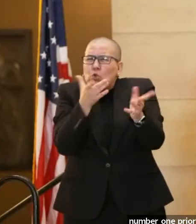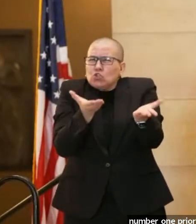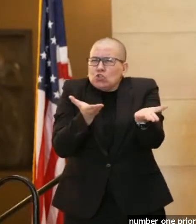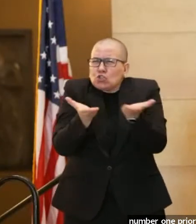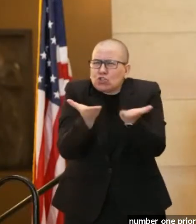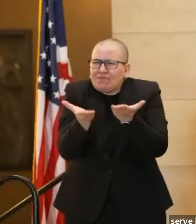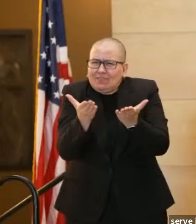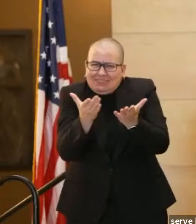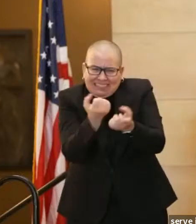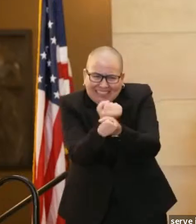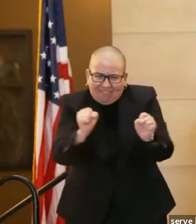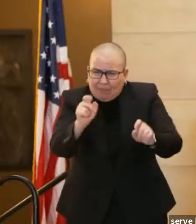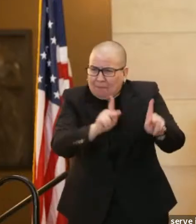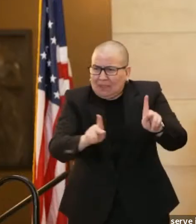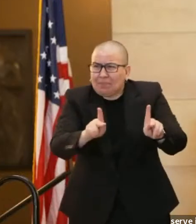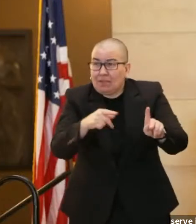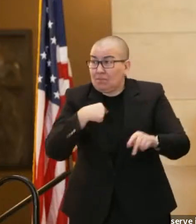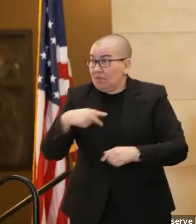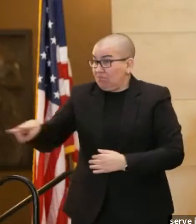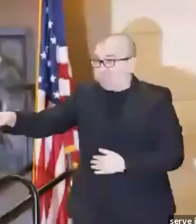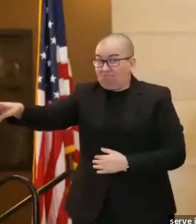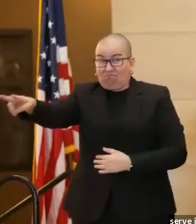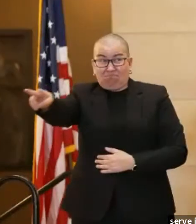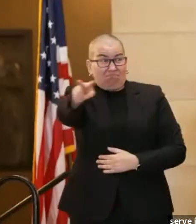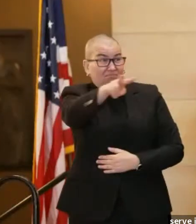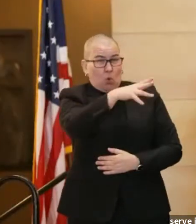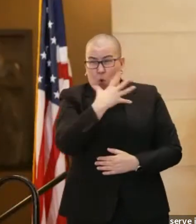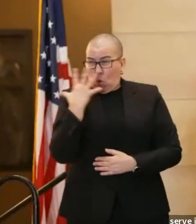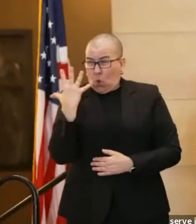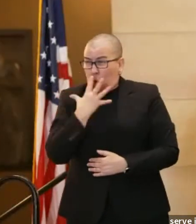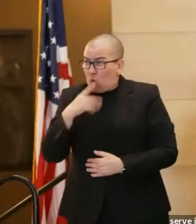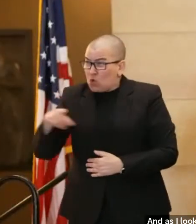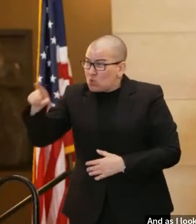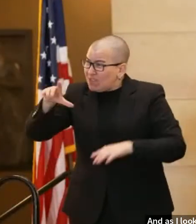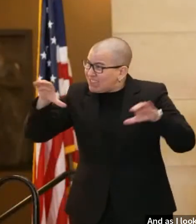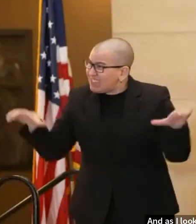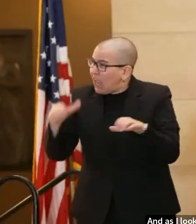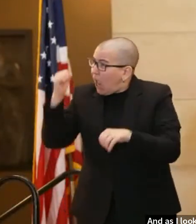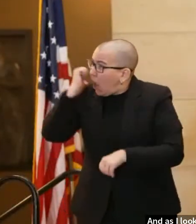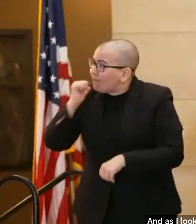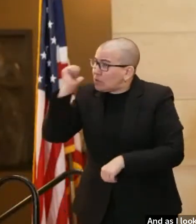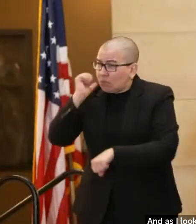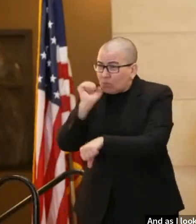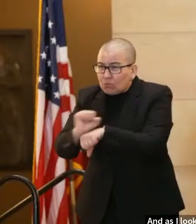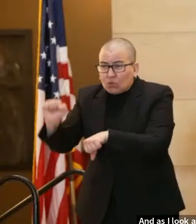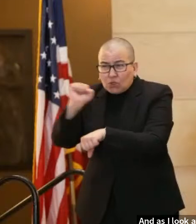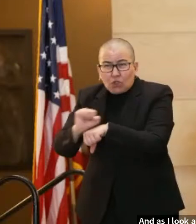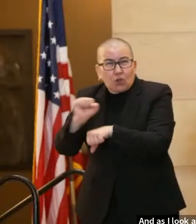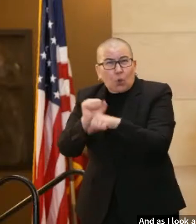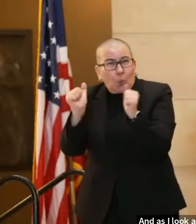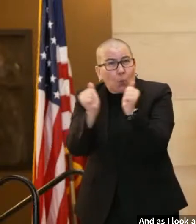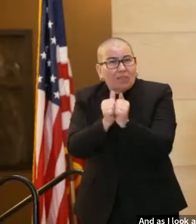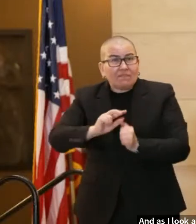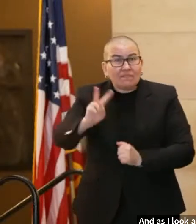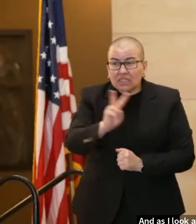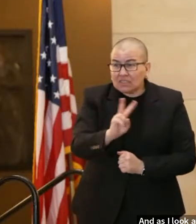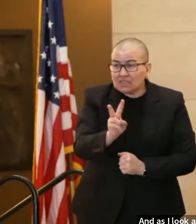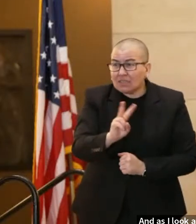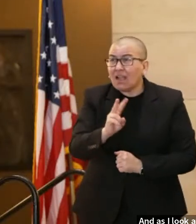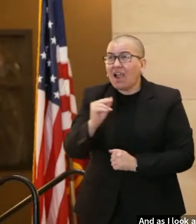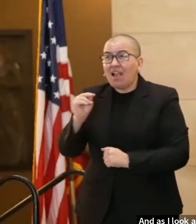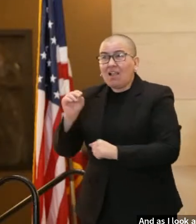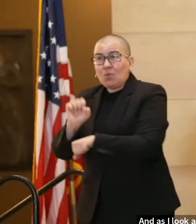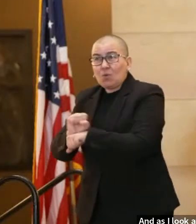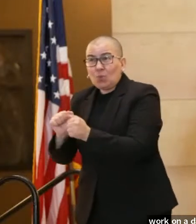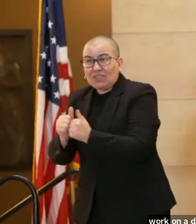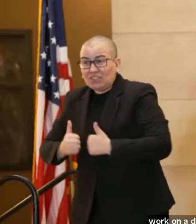And as I look around at all of you who are doing this work on a daily basis, working with our victims, working with our survivors,